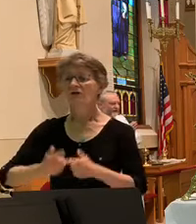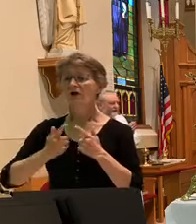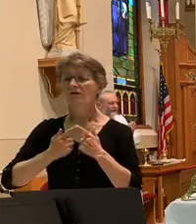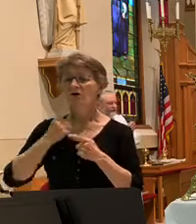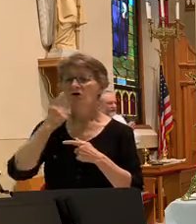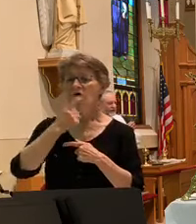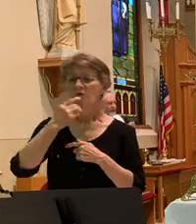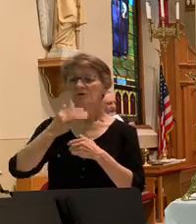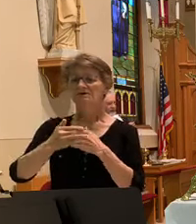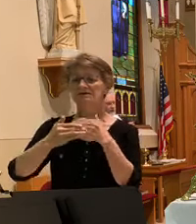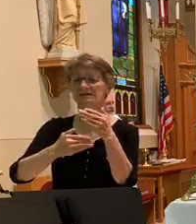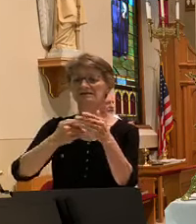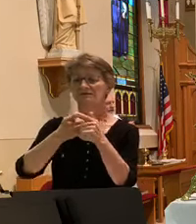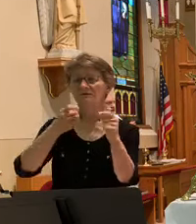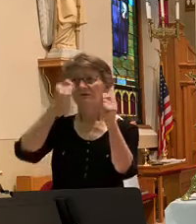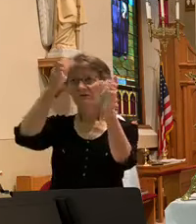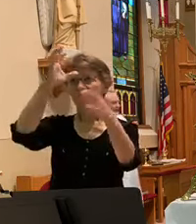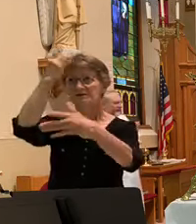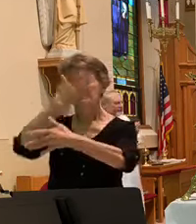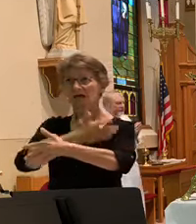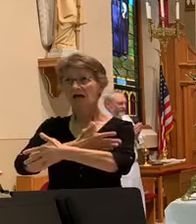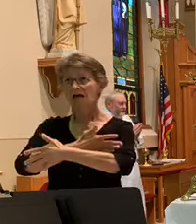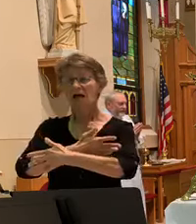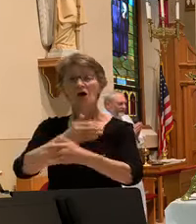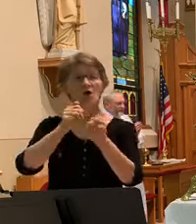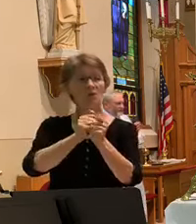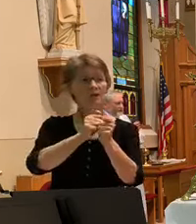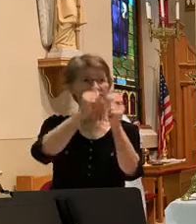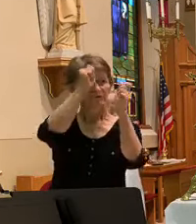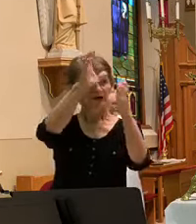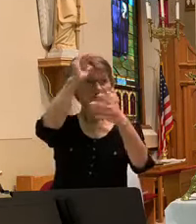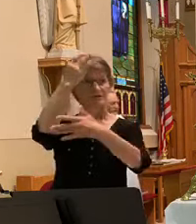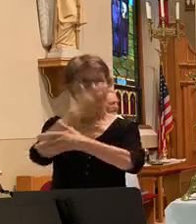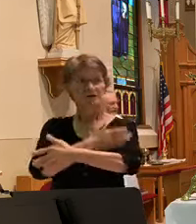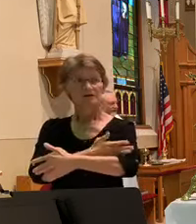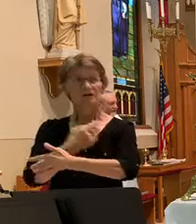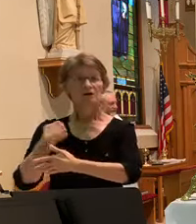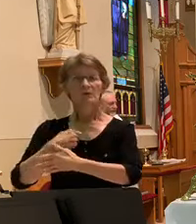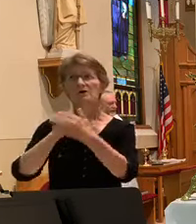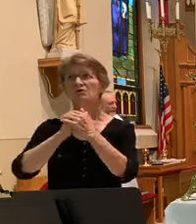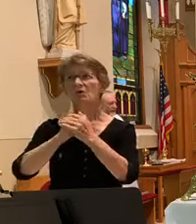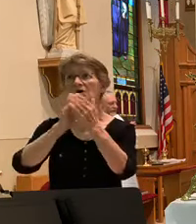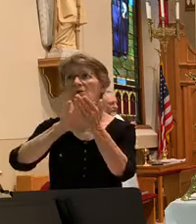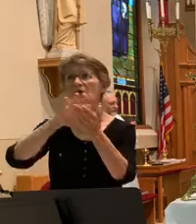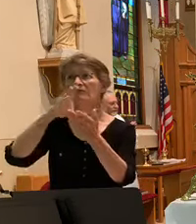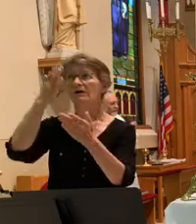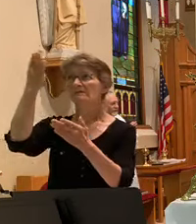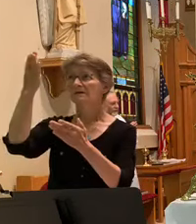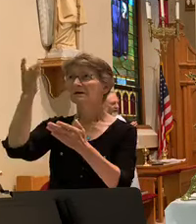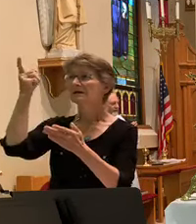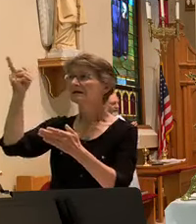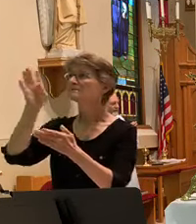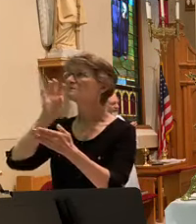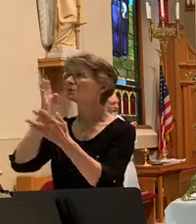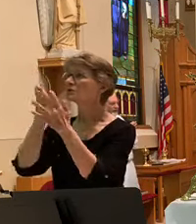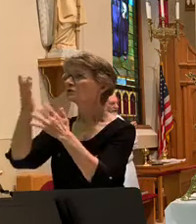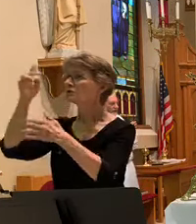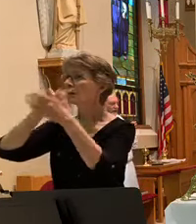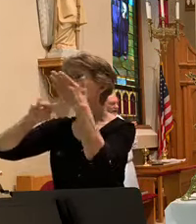from the Father and the Son, who with the Father and the Son is adored and glorified, who has spoken through the